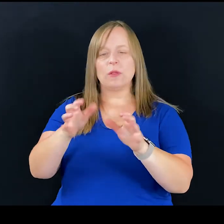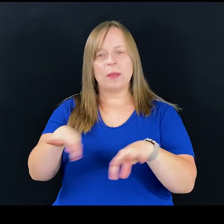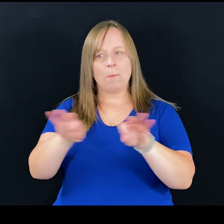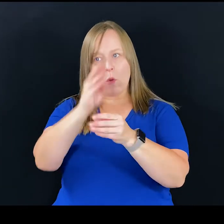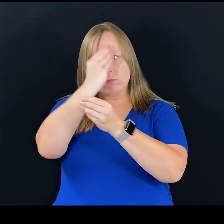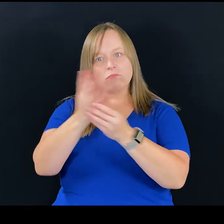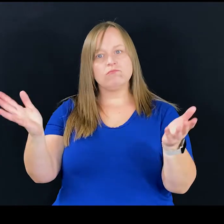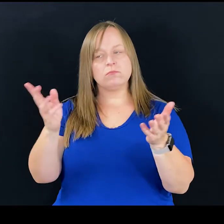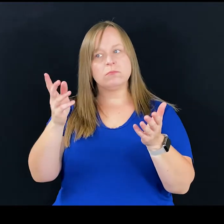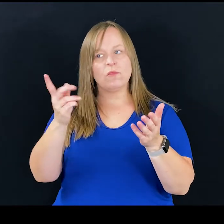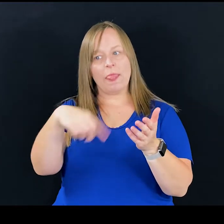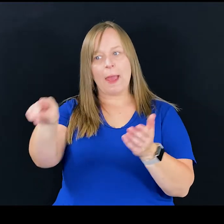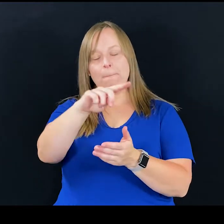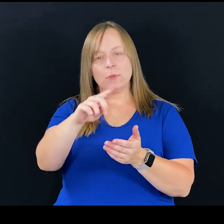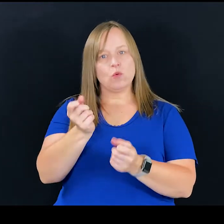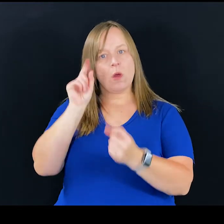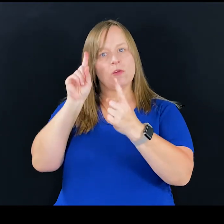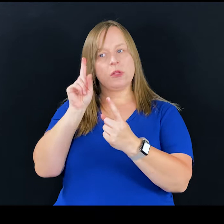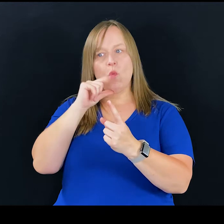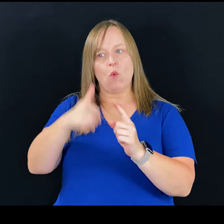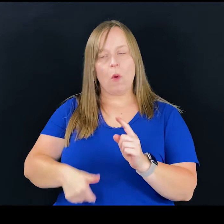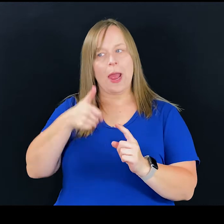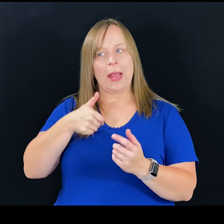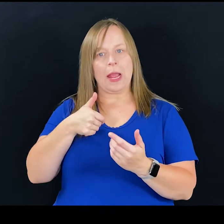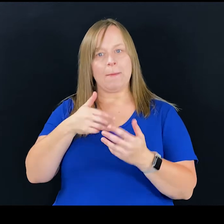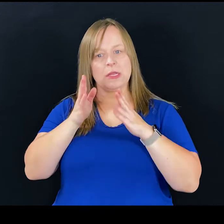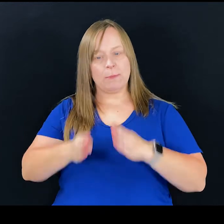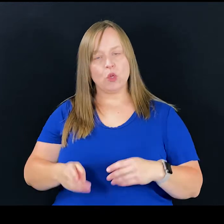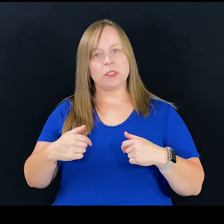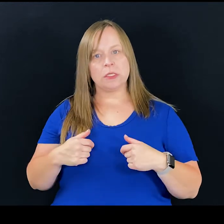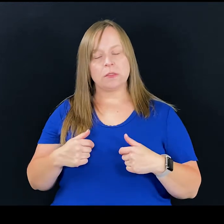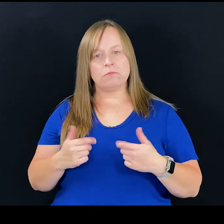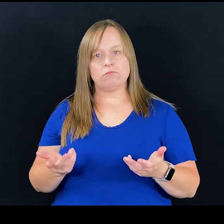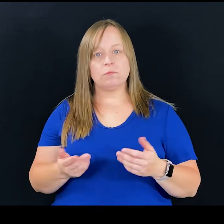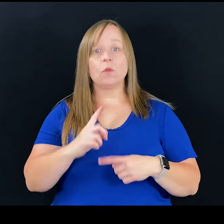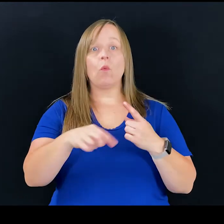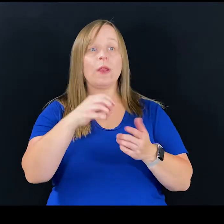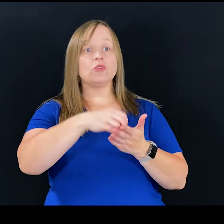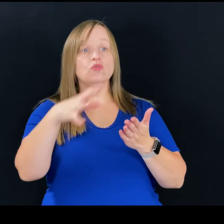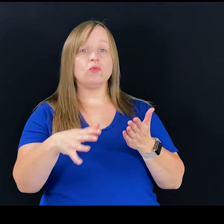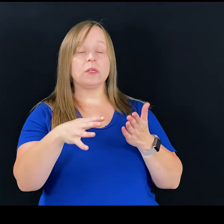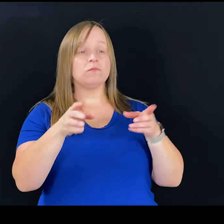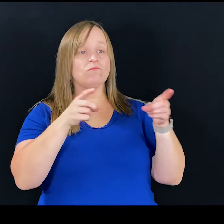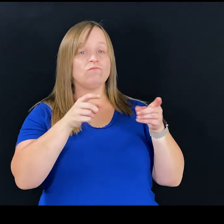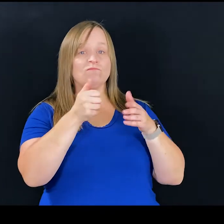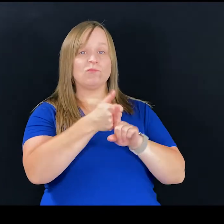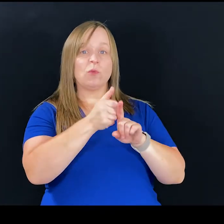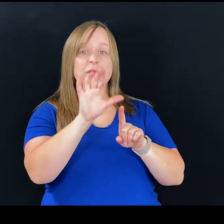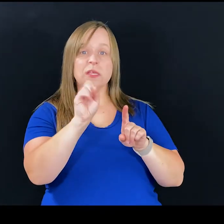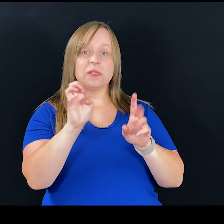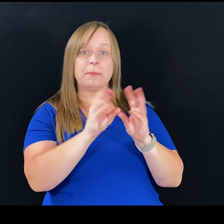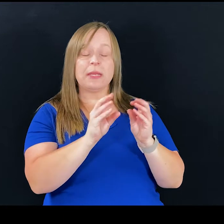can't do. It's important for them to understand who I am as a person. When a student directs their